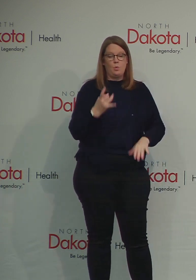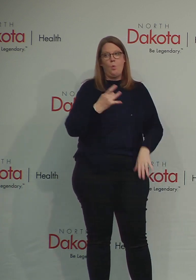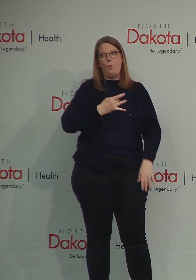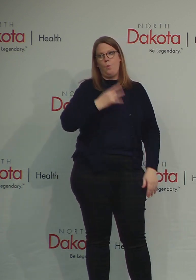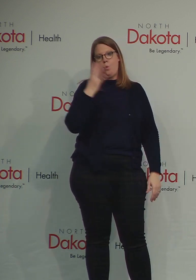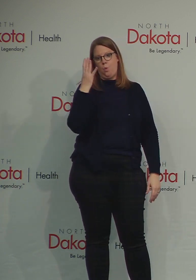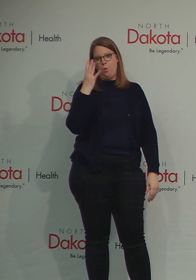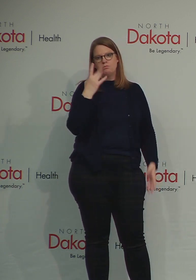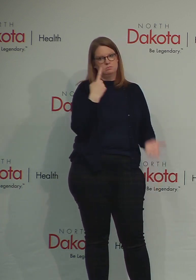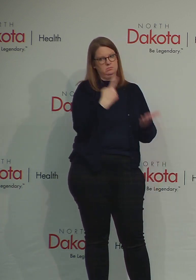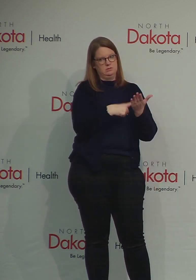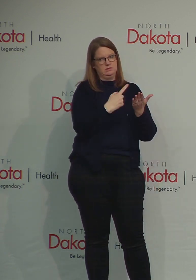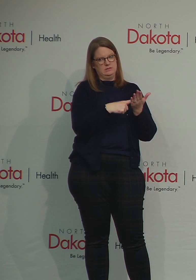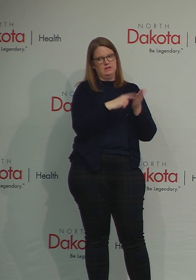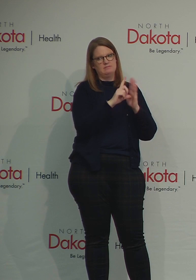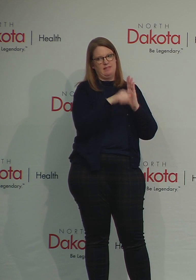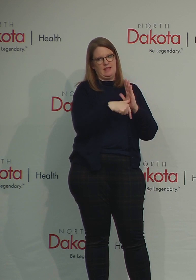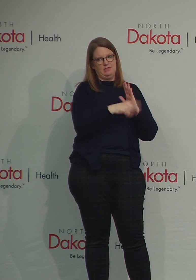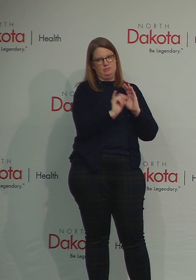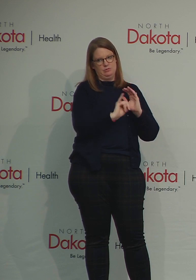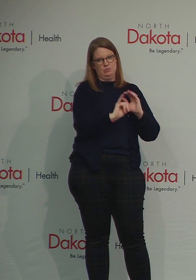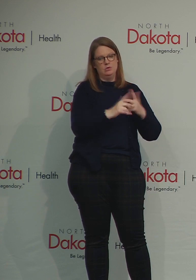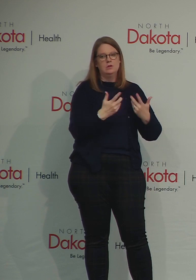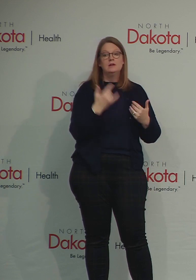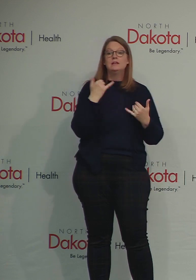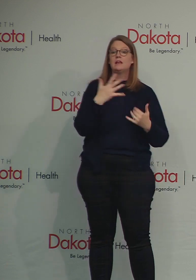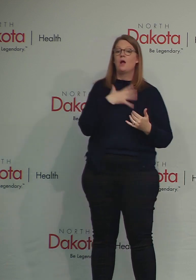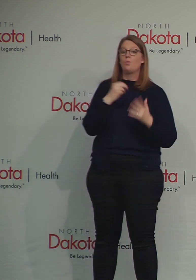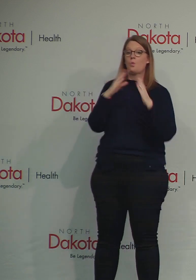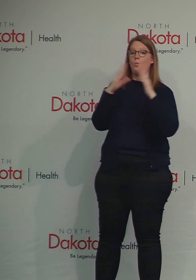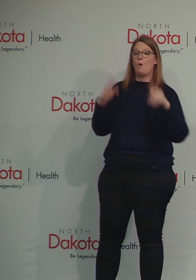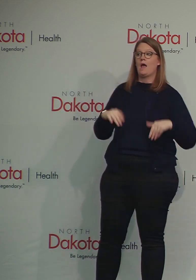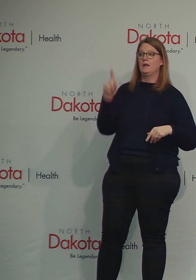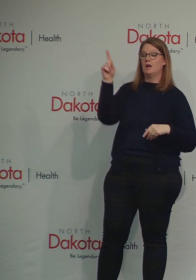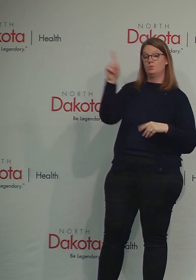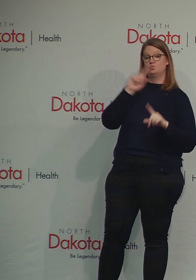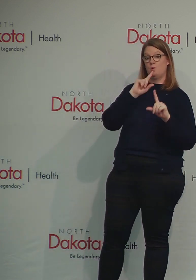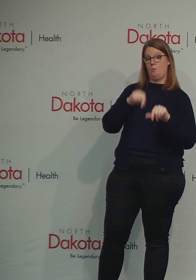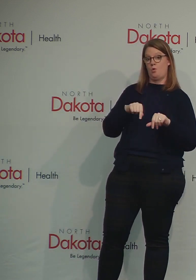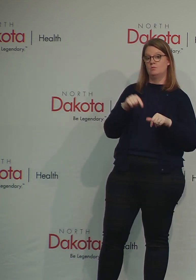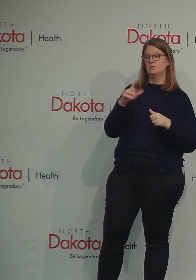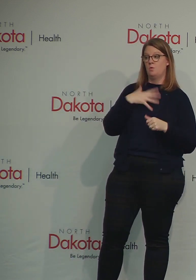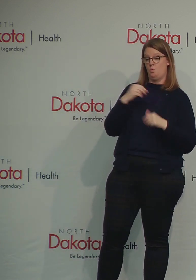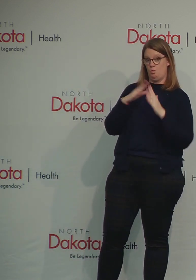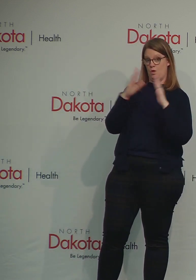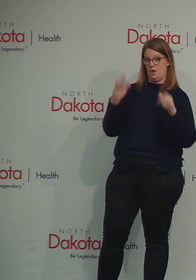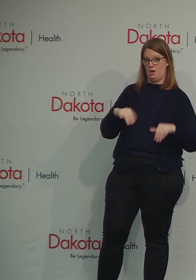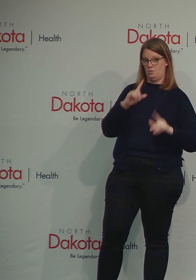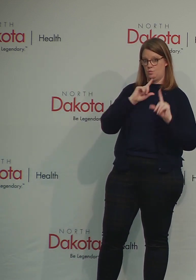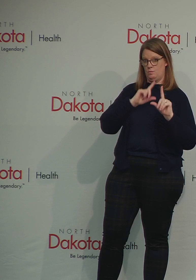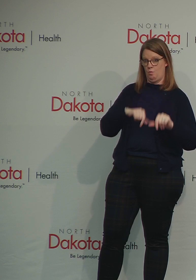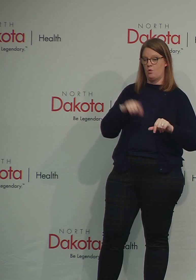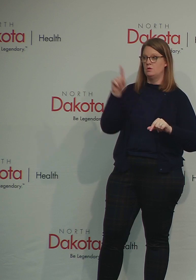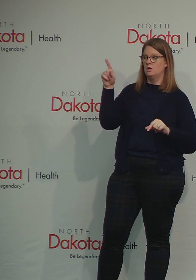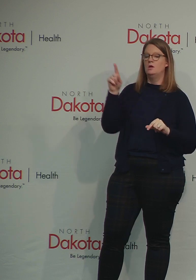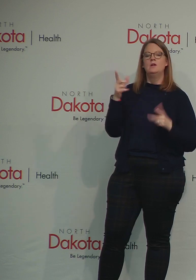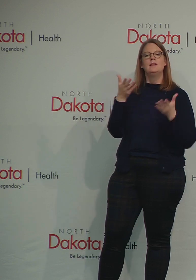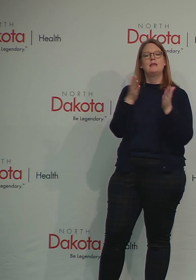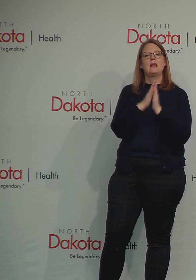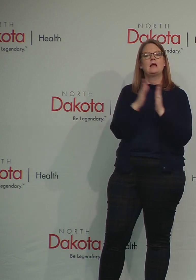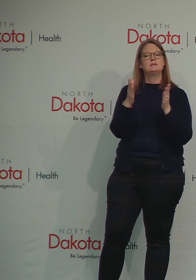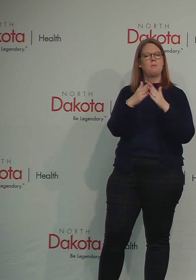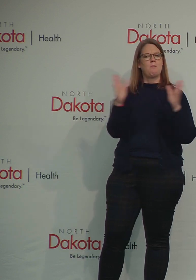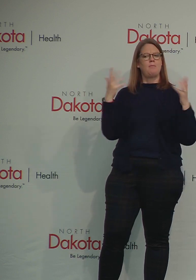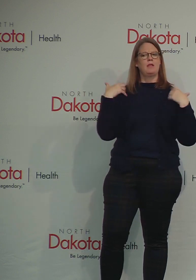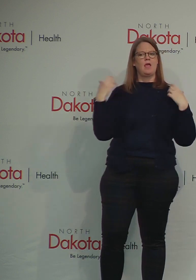talk about that a little bit more today. But in the White House a report this week, they had asked public health